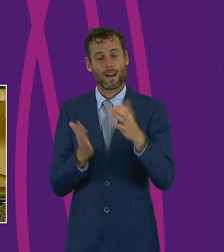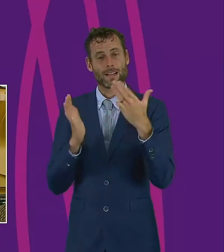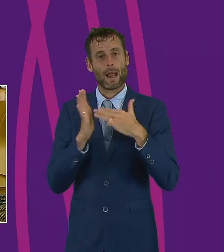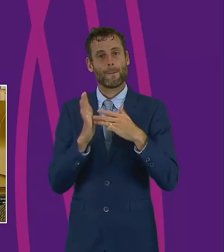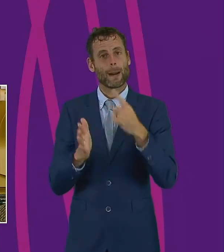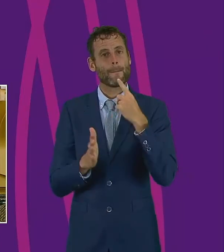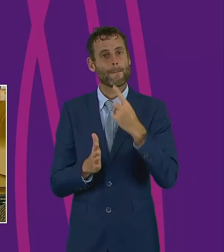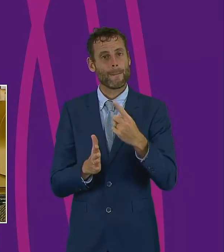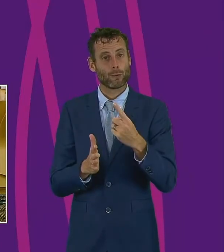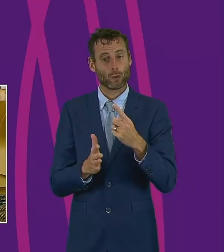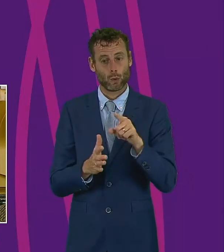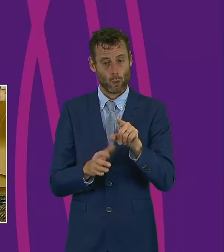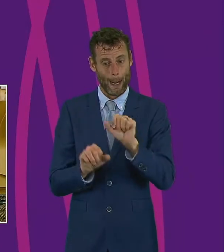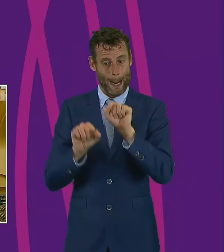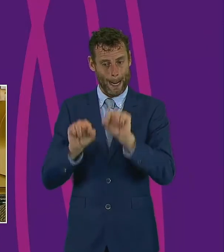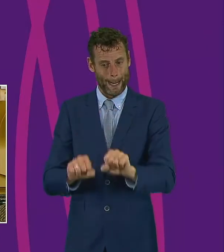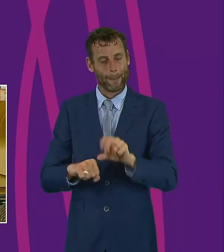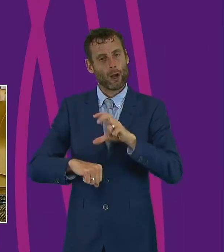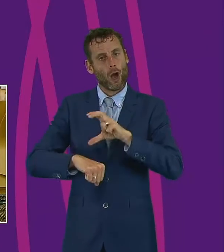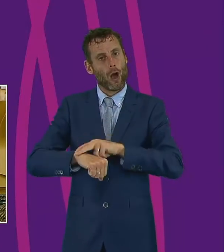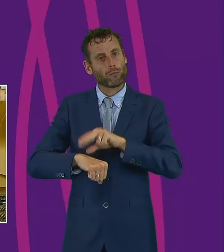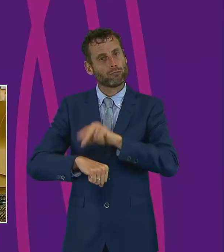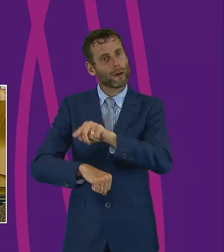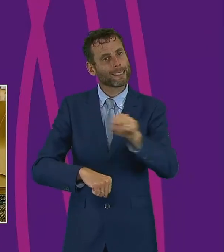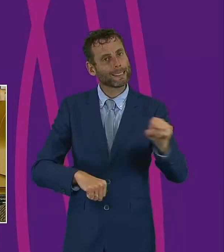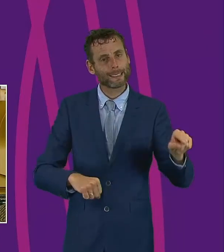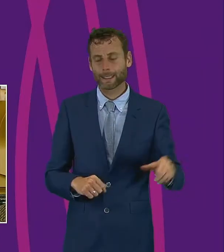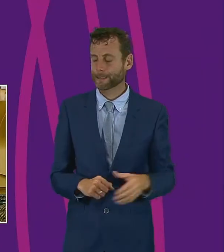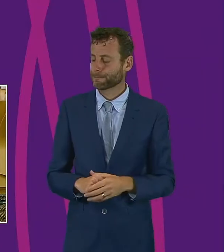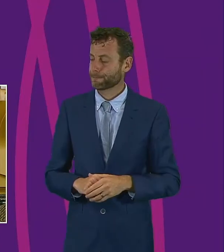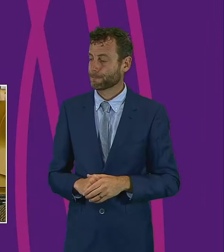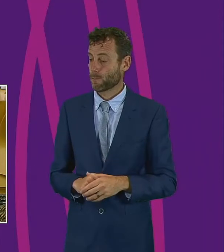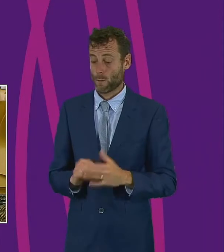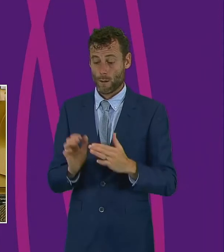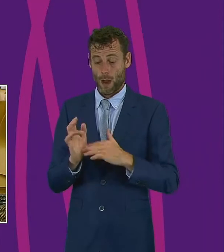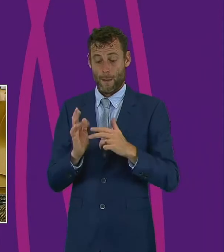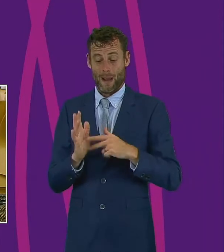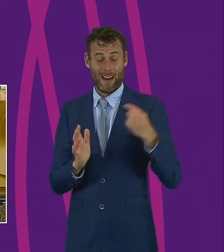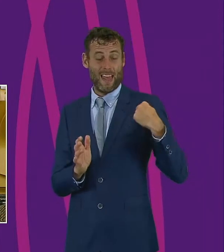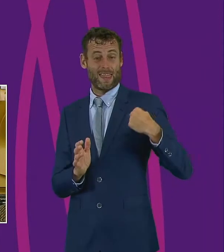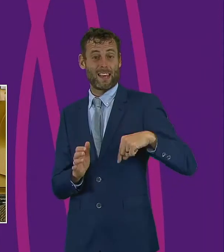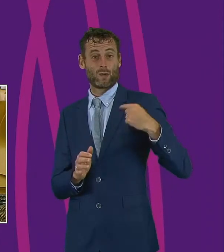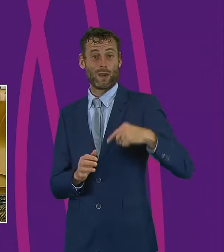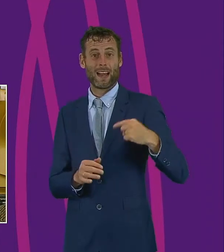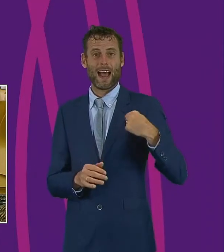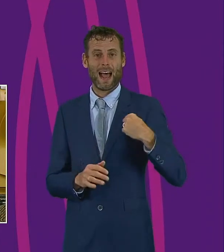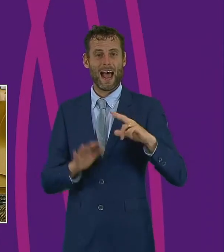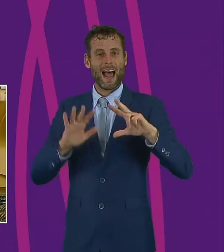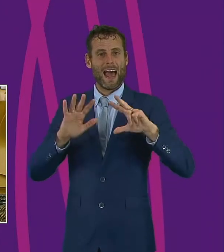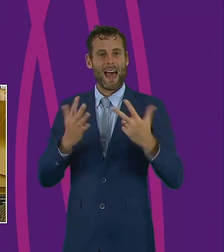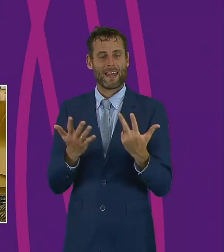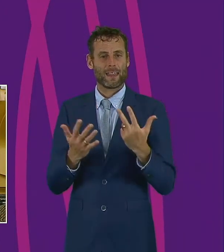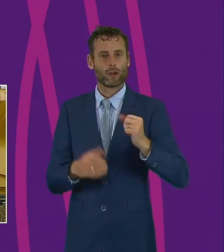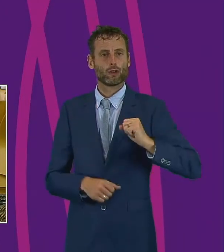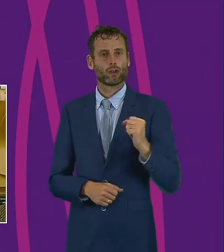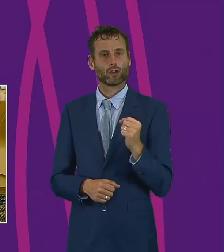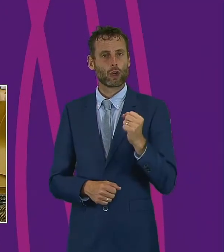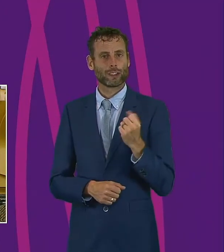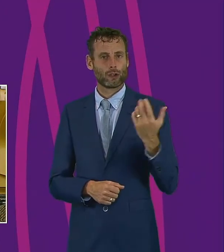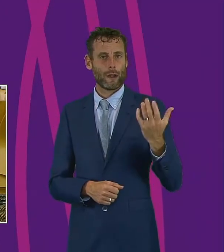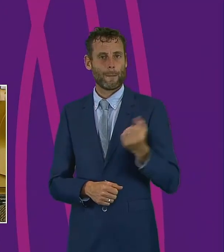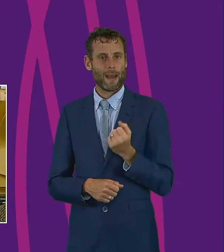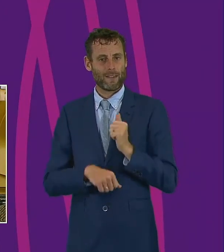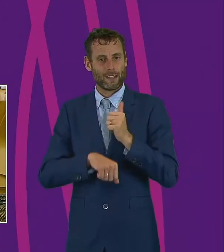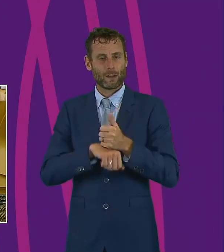retain apprentices. And just on Monday this week, our 8th Scottish benefit was introduced. That was the new Job